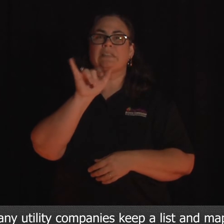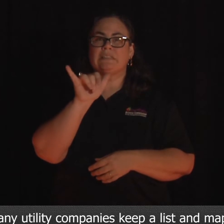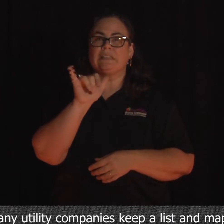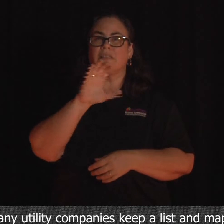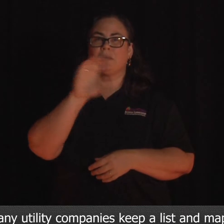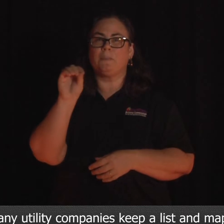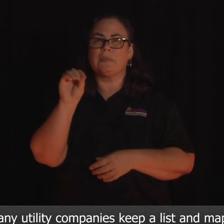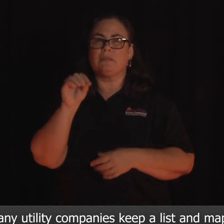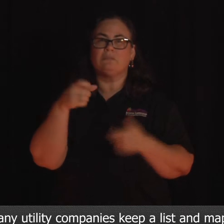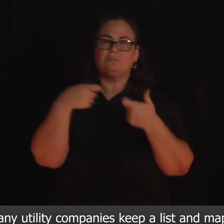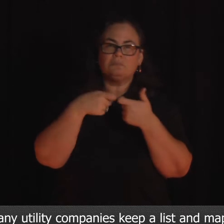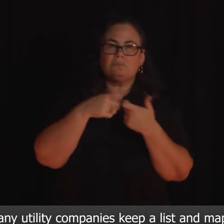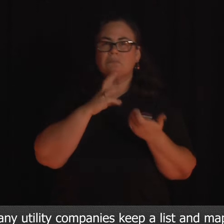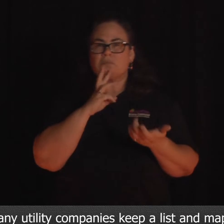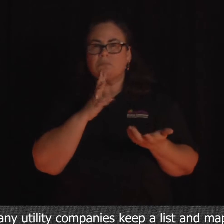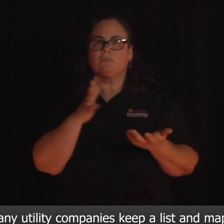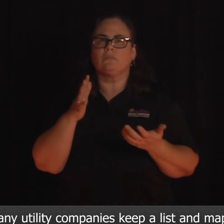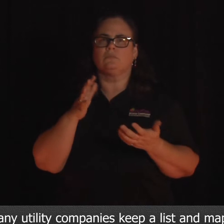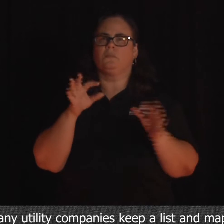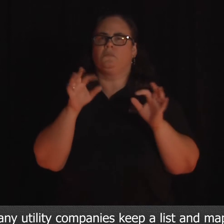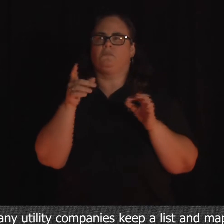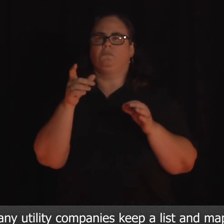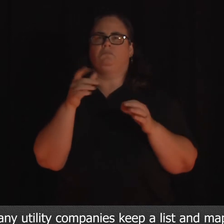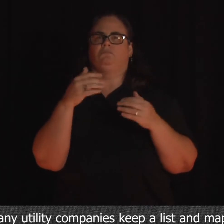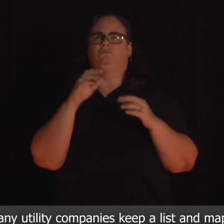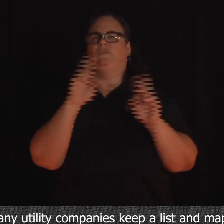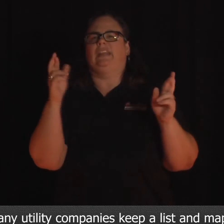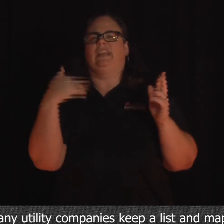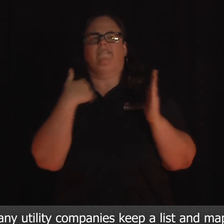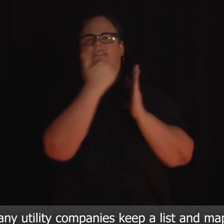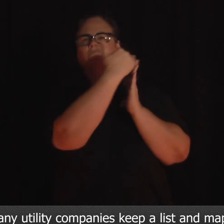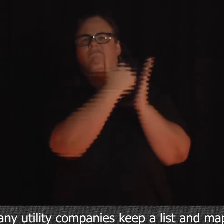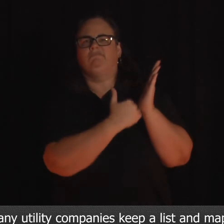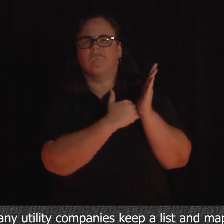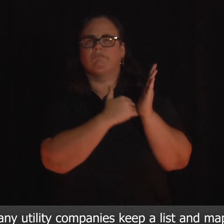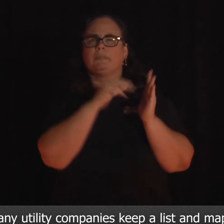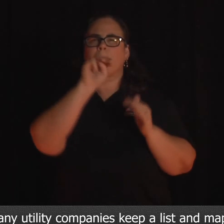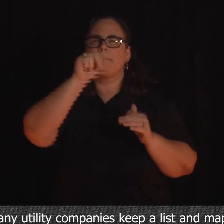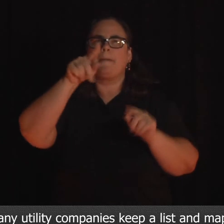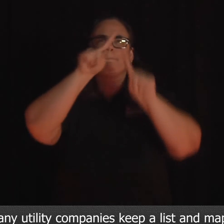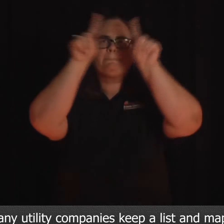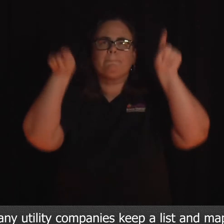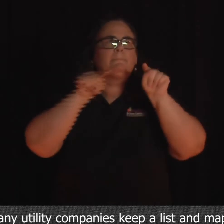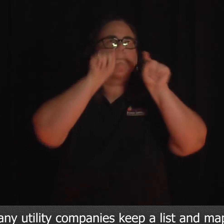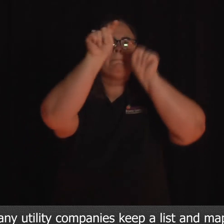Many utility companies keep a list and map of power-dependent customers.